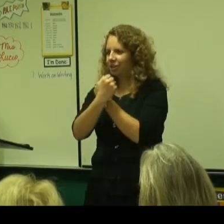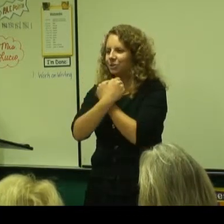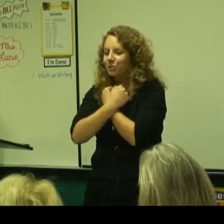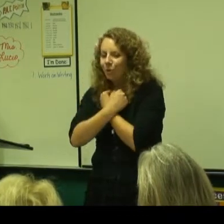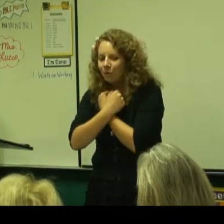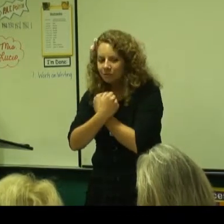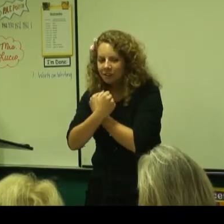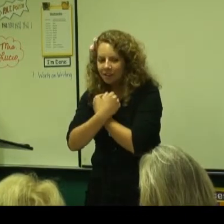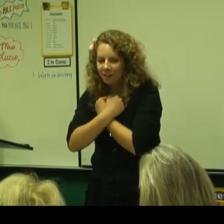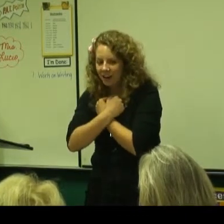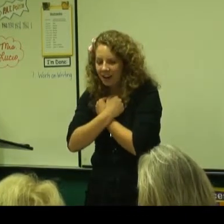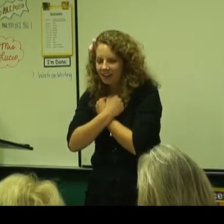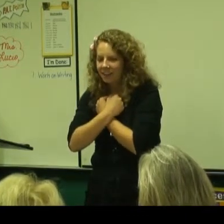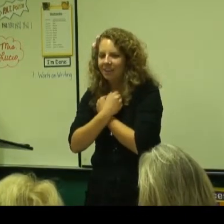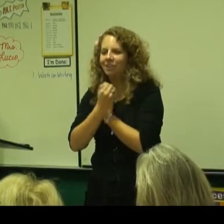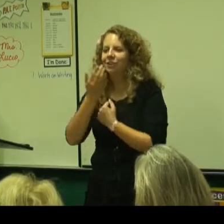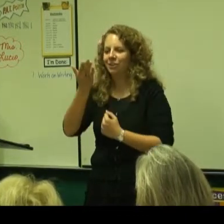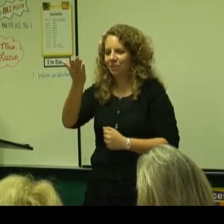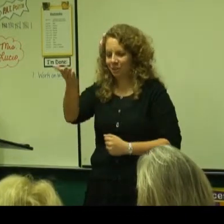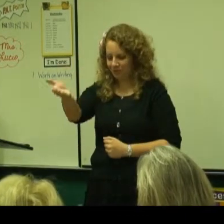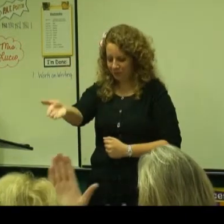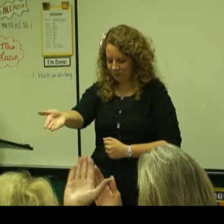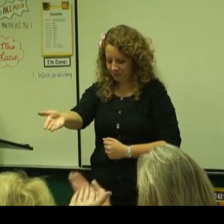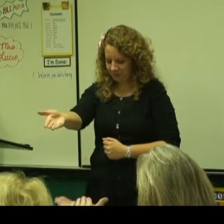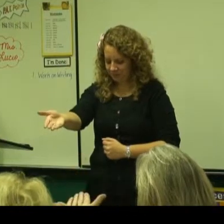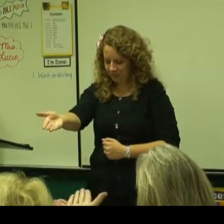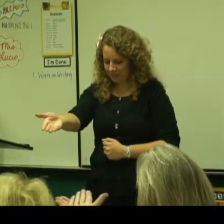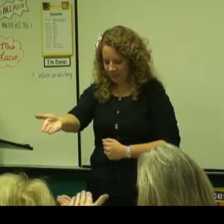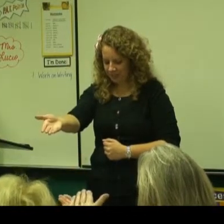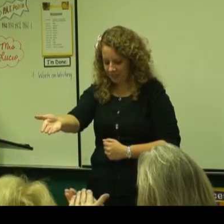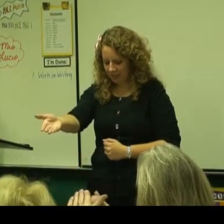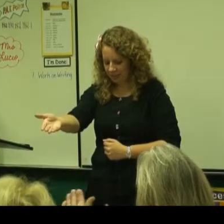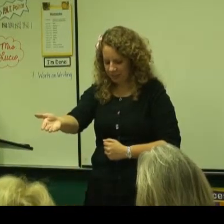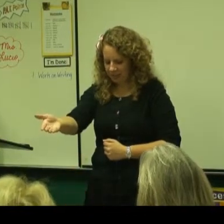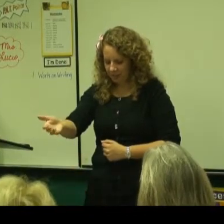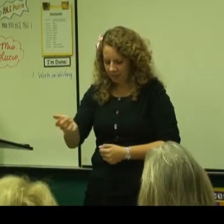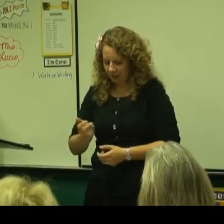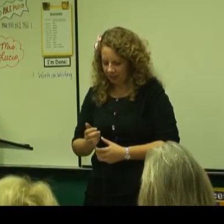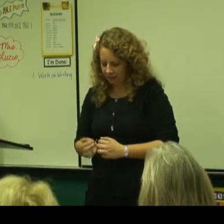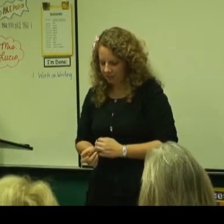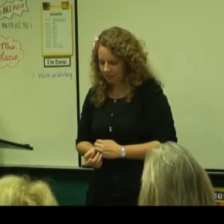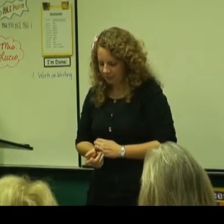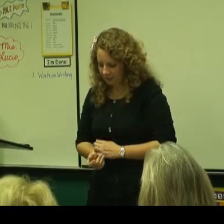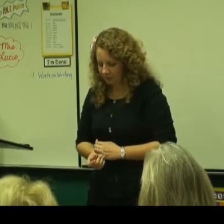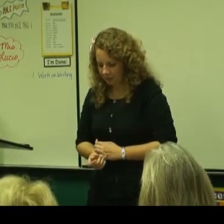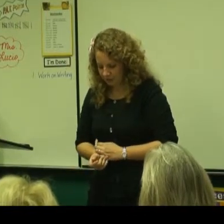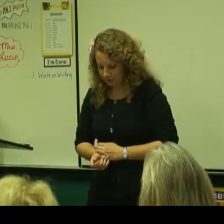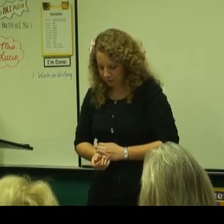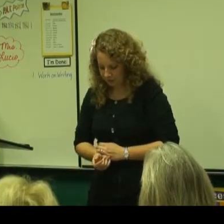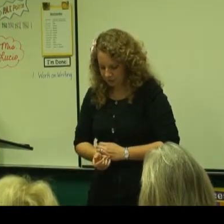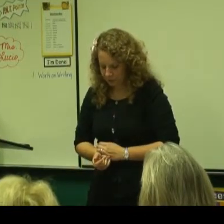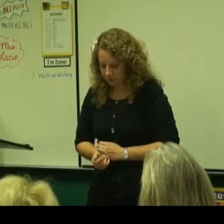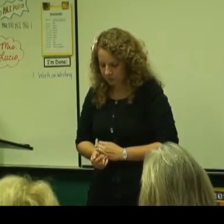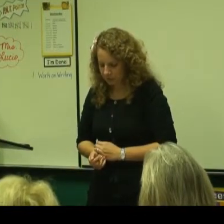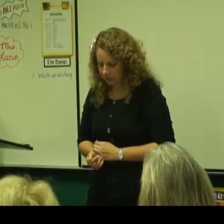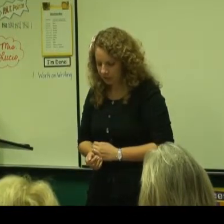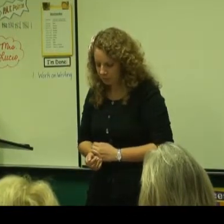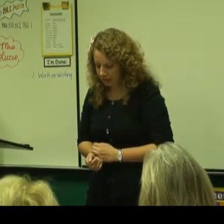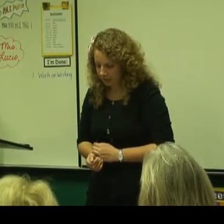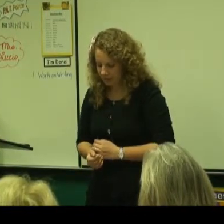is holding or hugging you. And then love never fails you. So in this one that I combined it and I